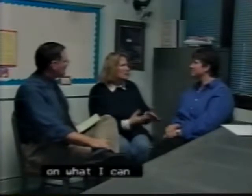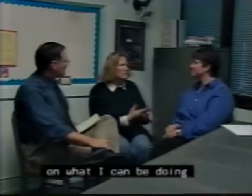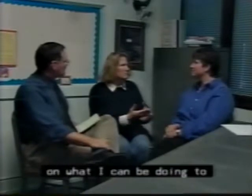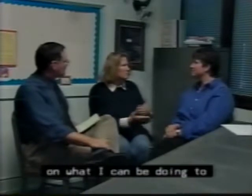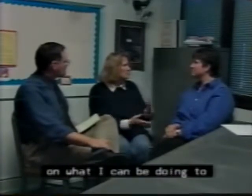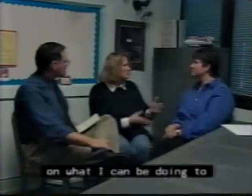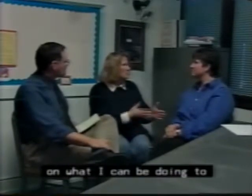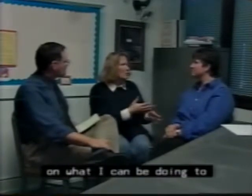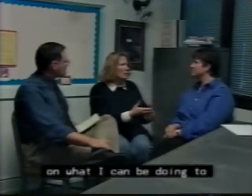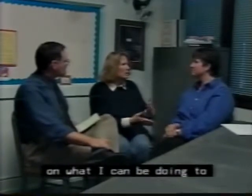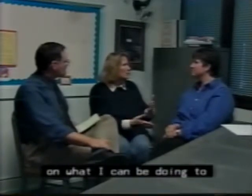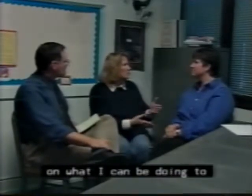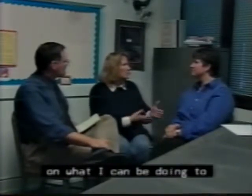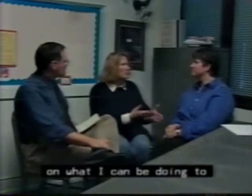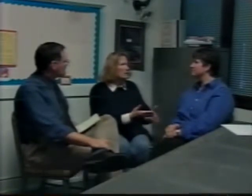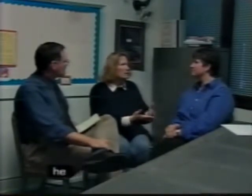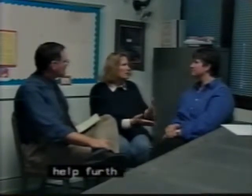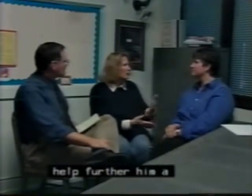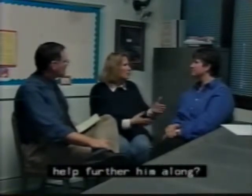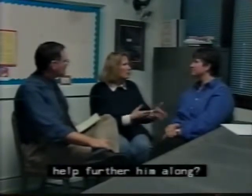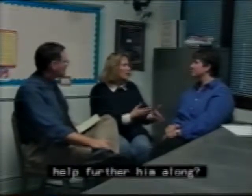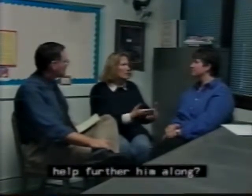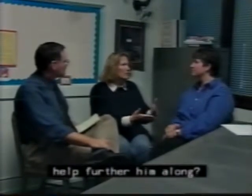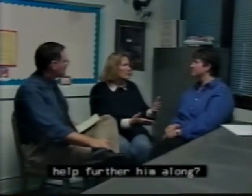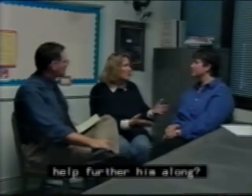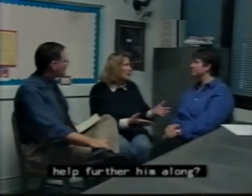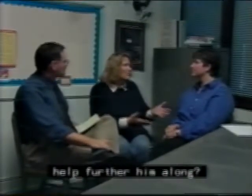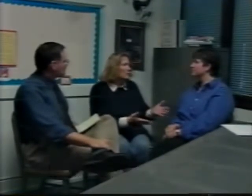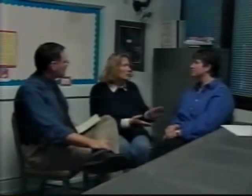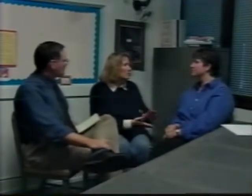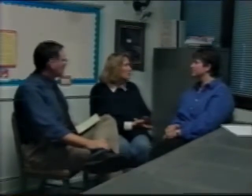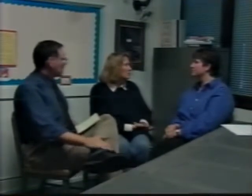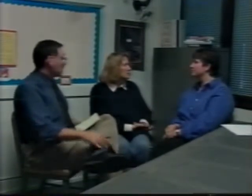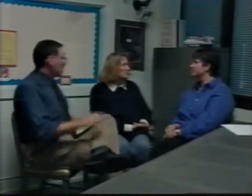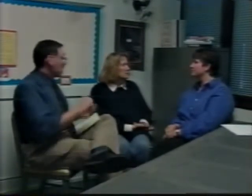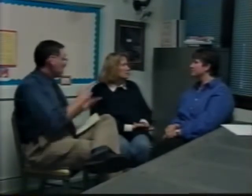on what I can be doing to help further him along, or?